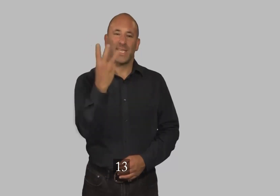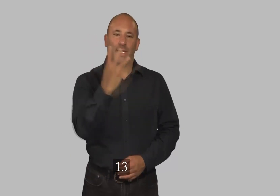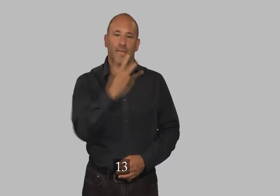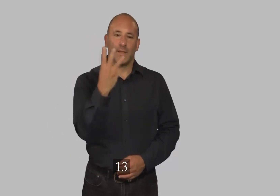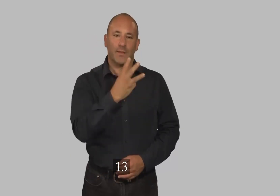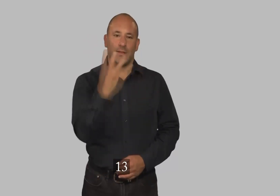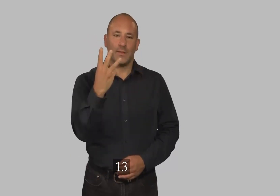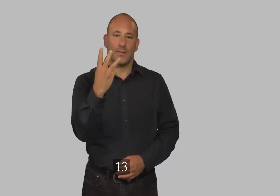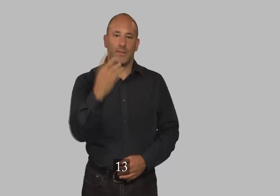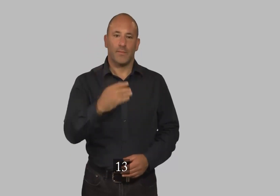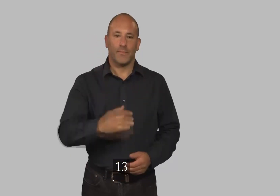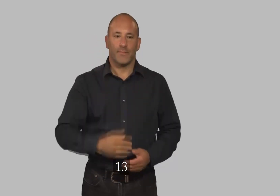13.